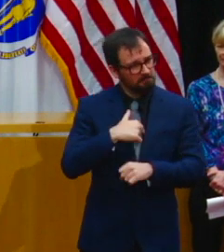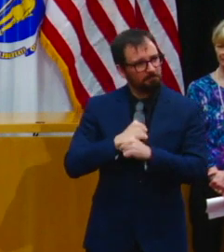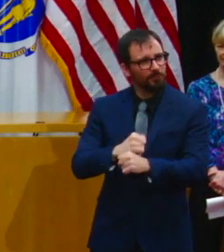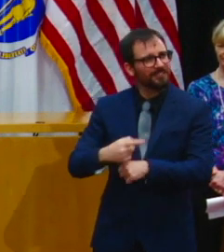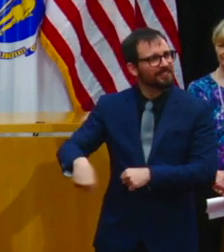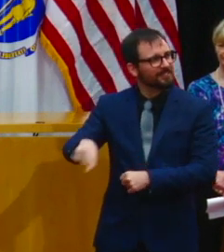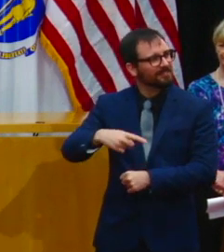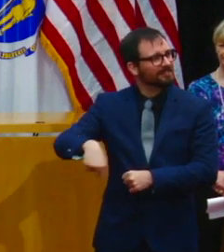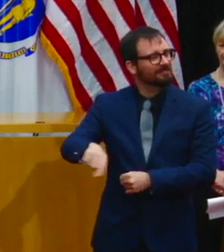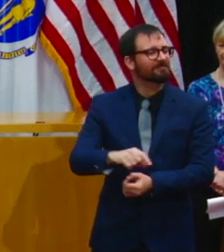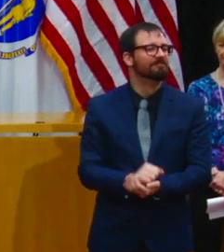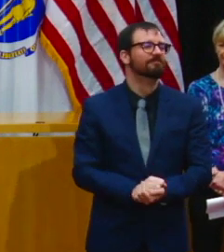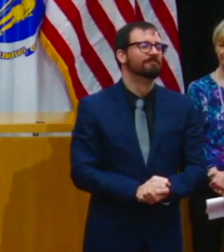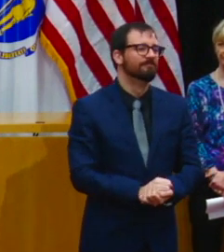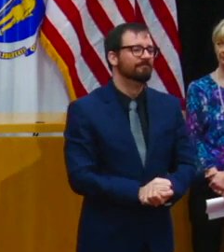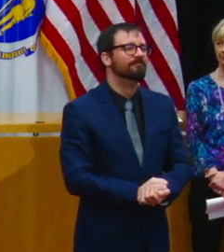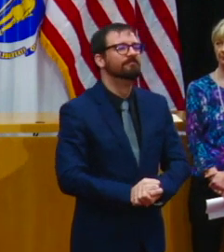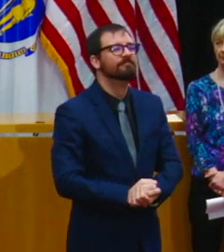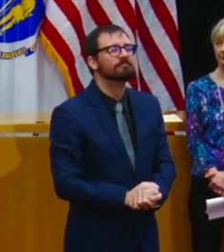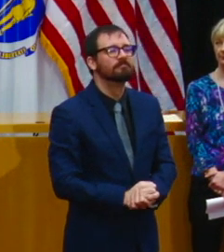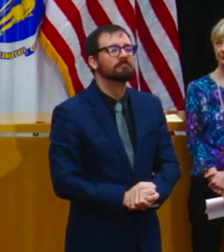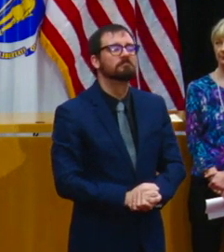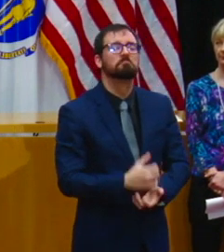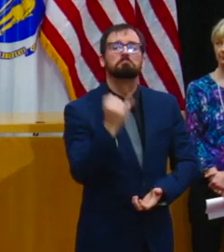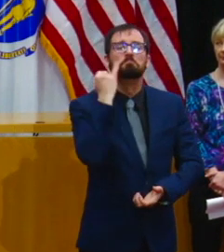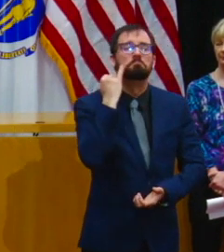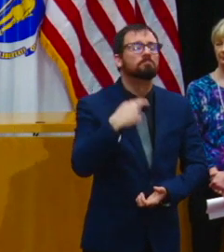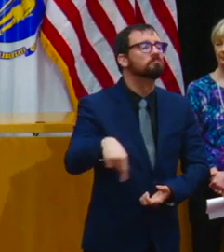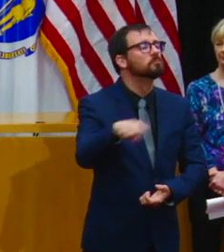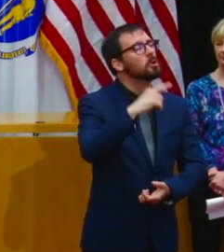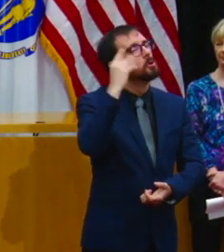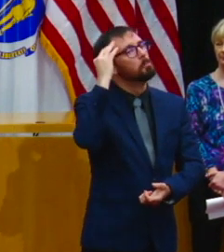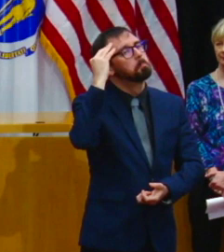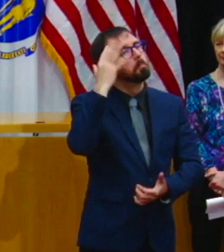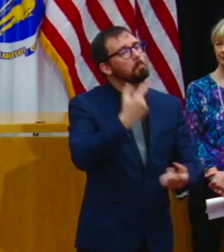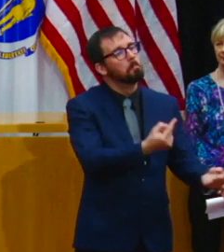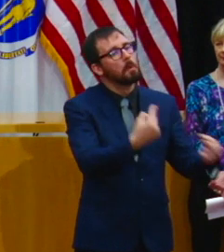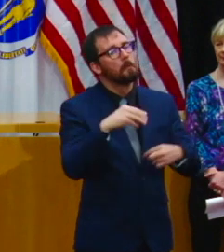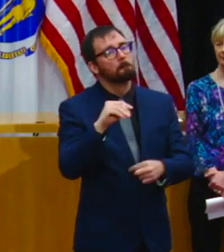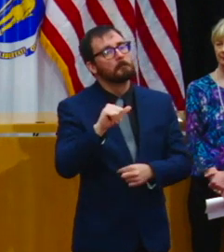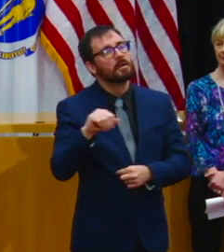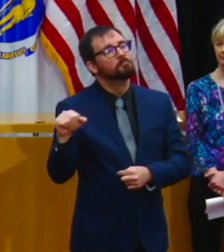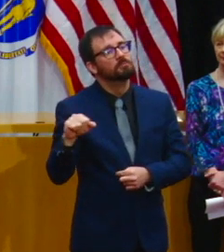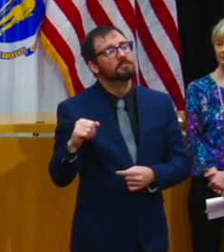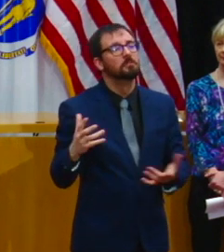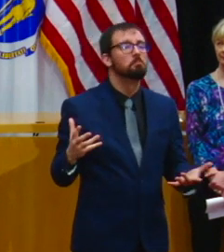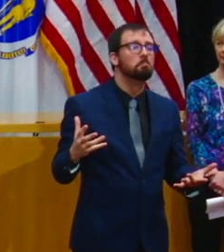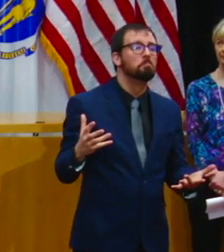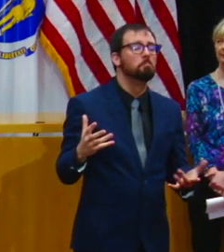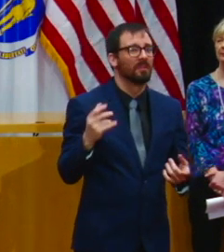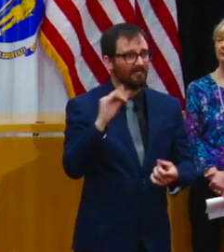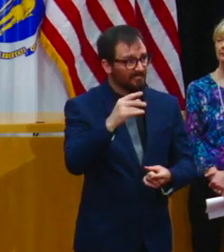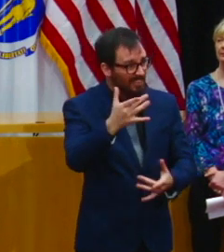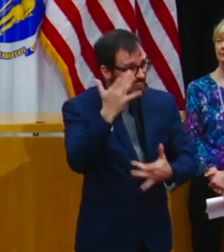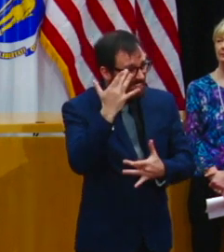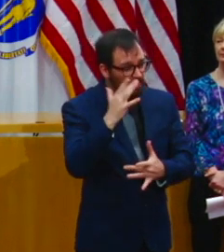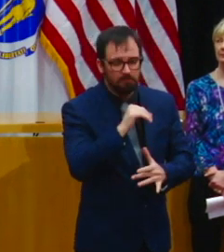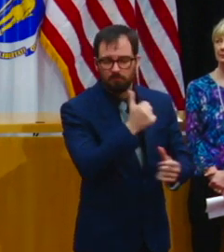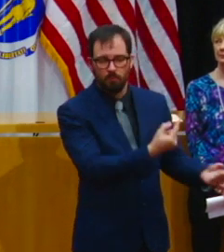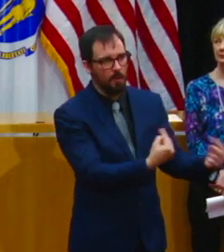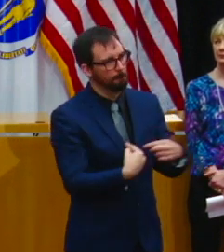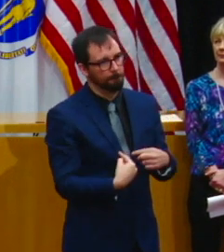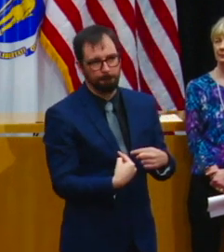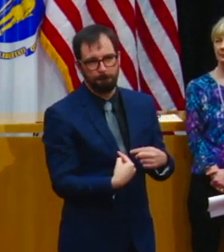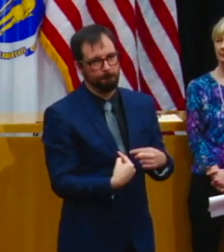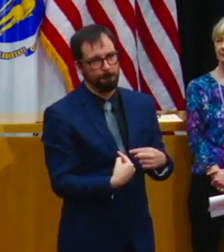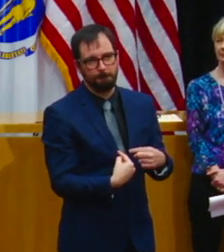do not travel to our communities, especially if you have symptoms. Healthcare workers, public health workers, public